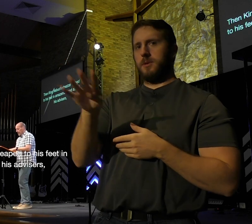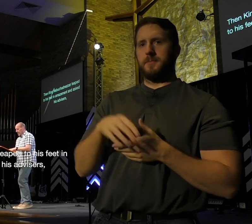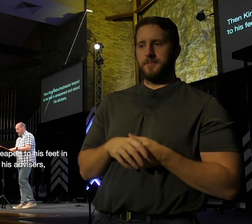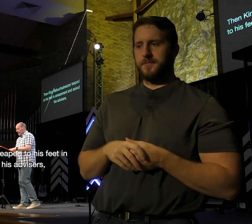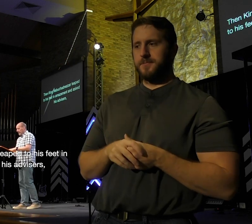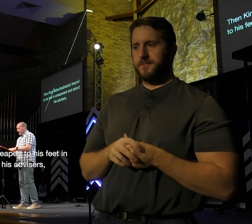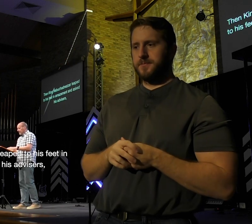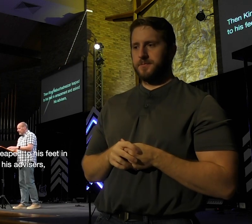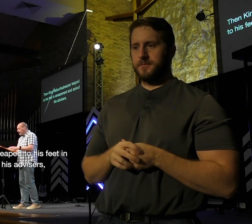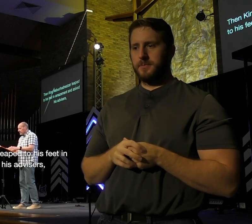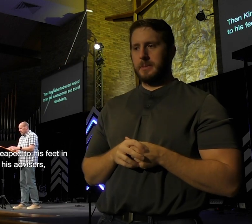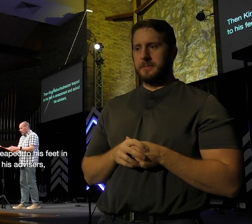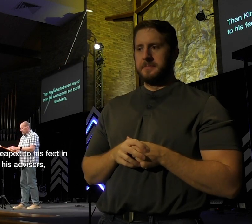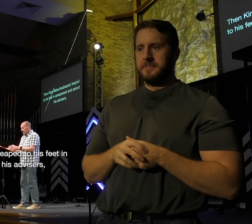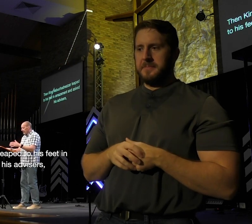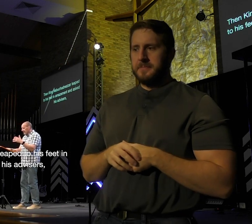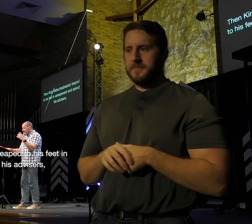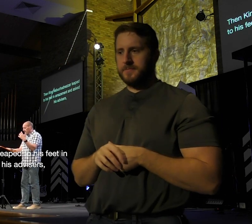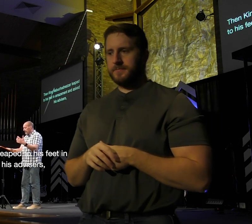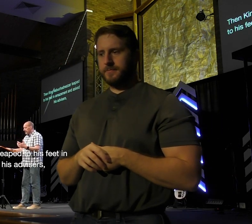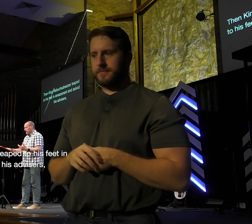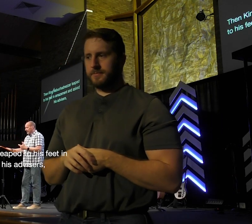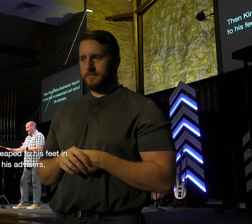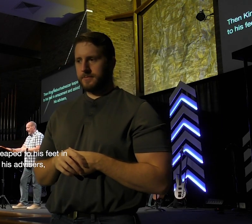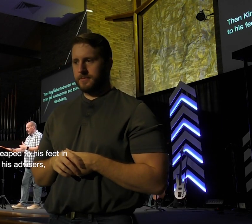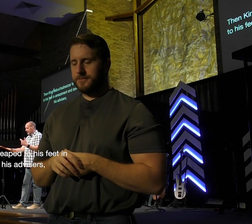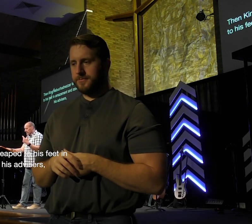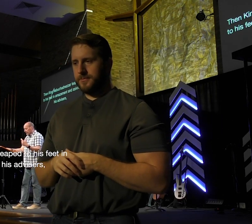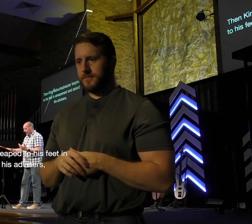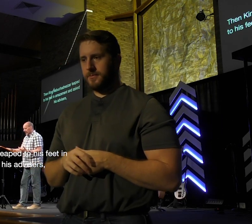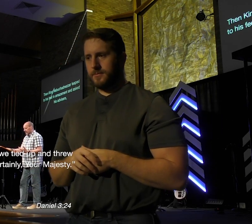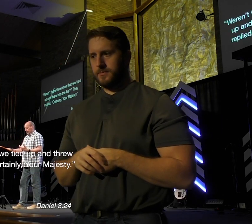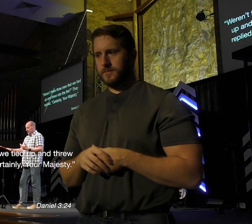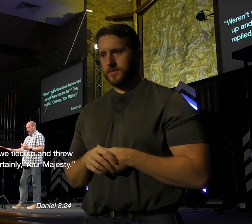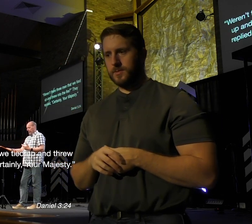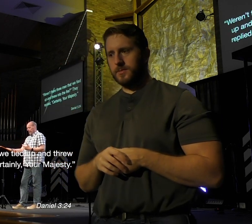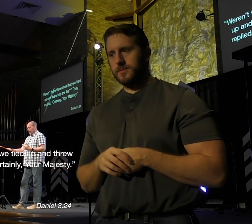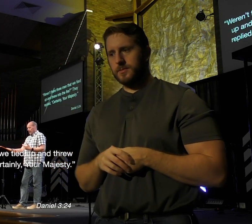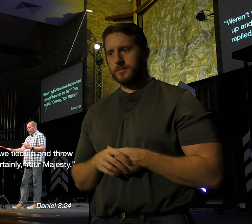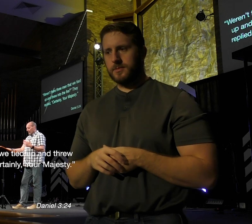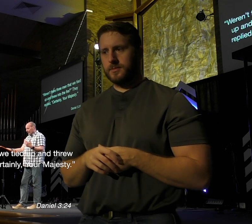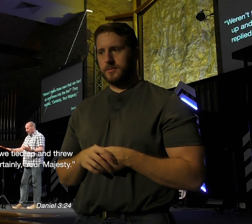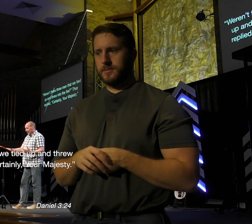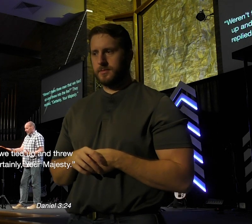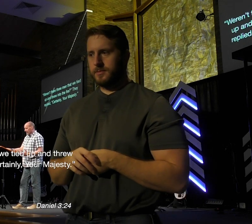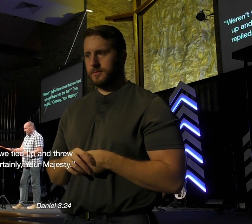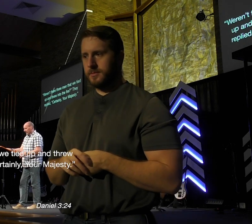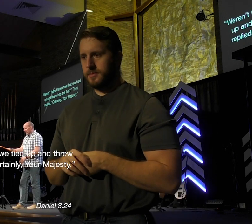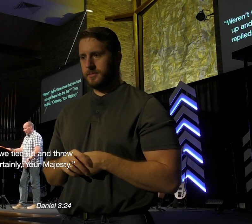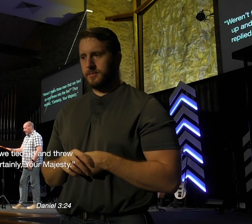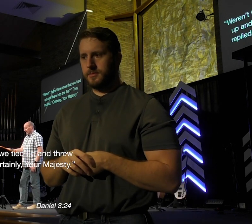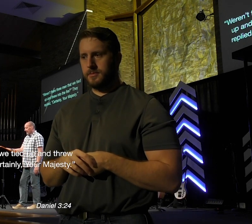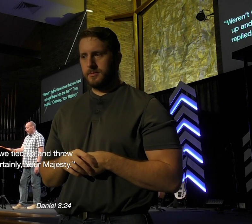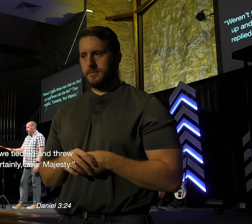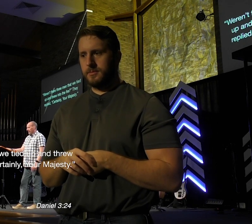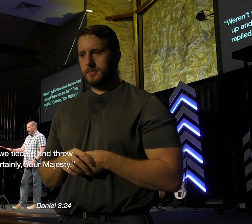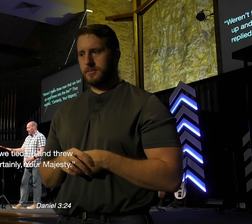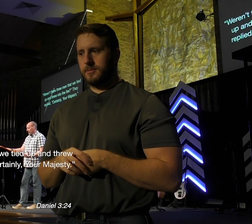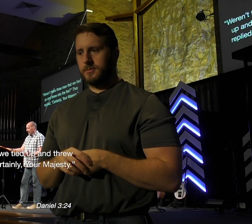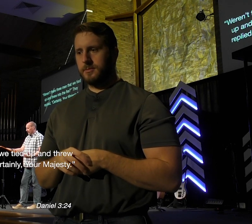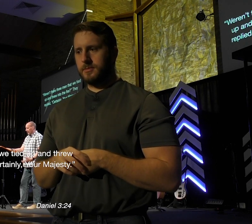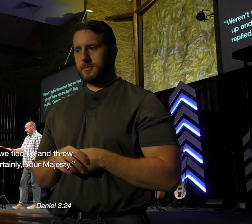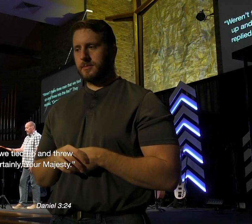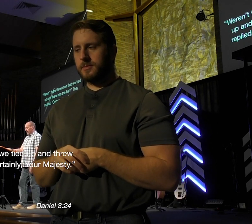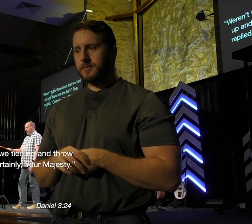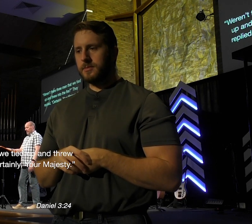Nebuchadnezzar leaped to his feet in amazement and asked his advisors, 'Weren't there three men that we tied up and